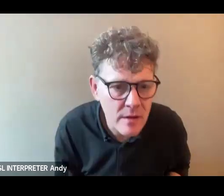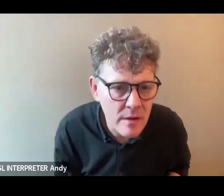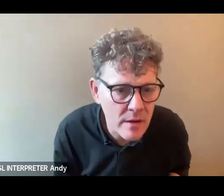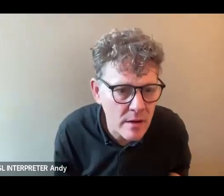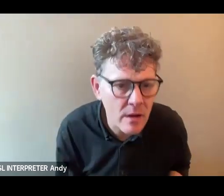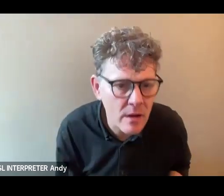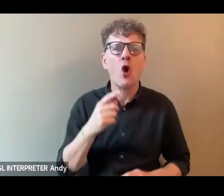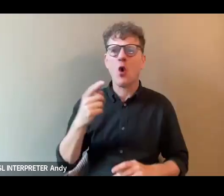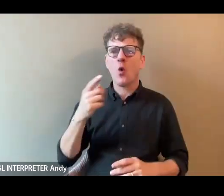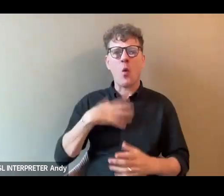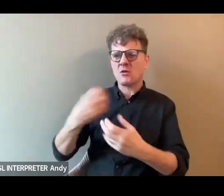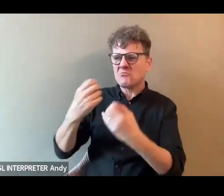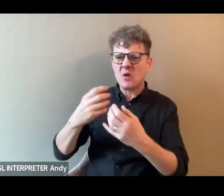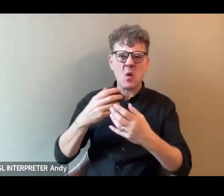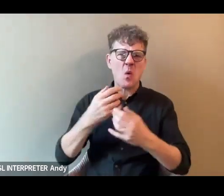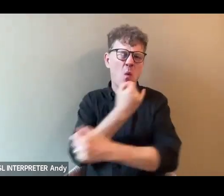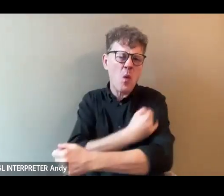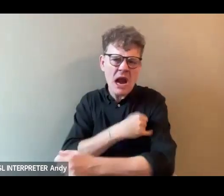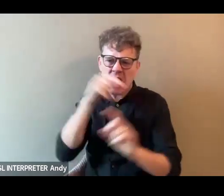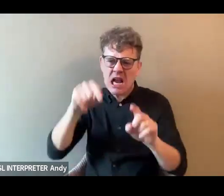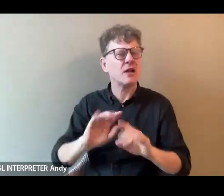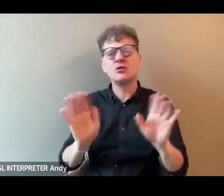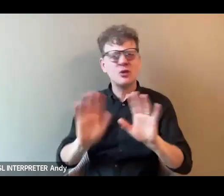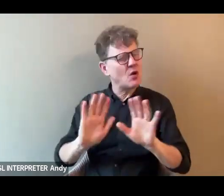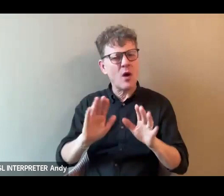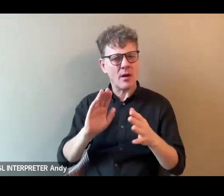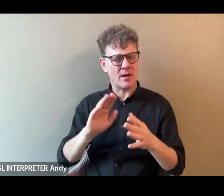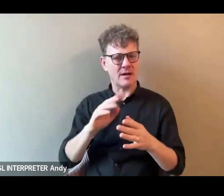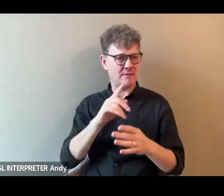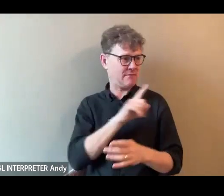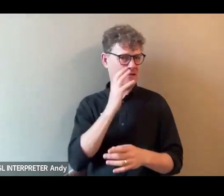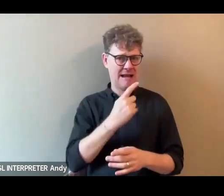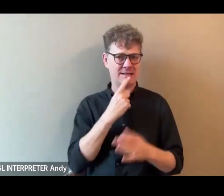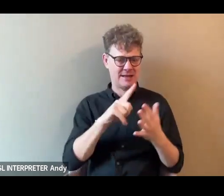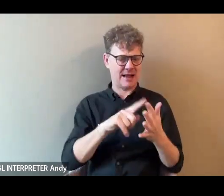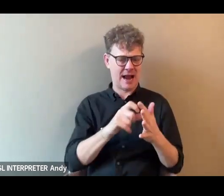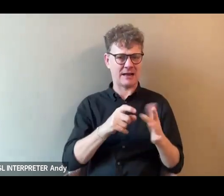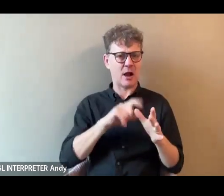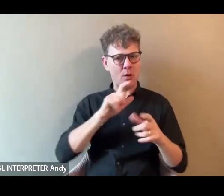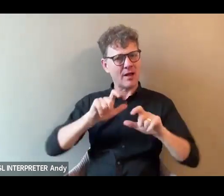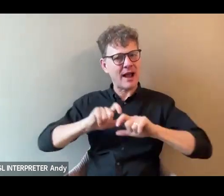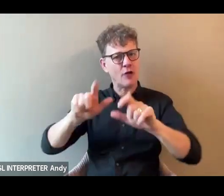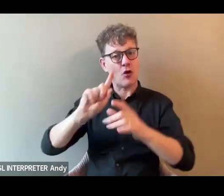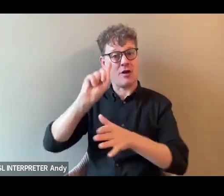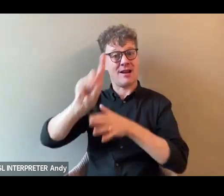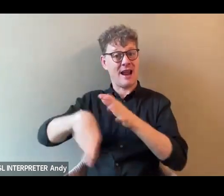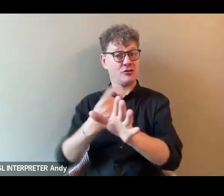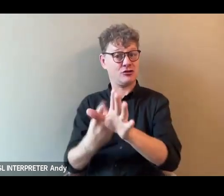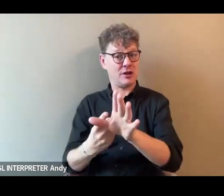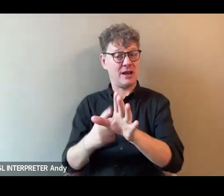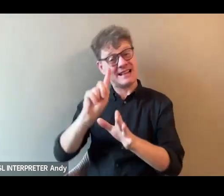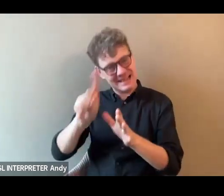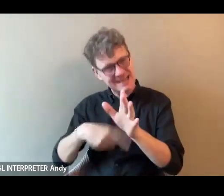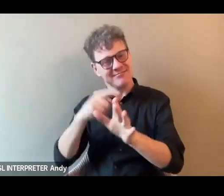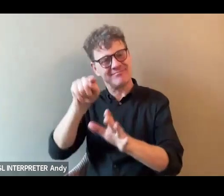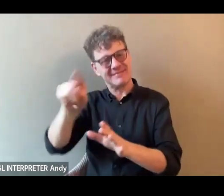just the start, and as Kate said, EDICa will run into next year as well. And one of the big parts of what we plan to do with EDICa next year is to try